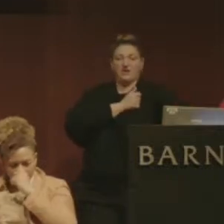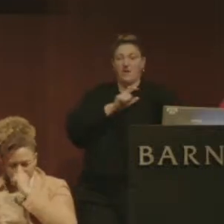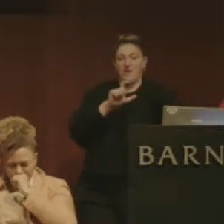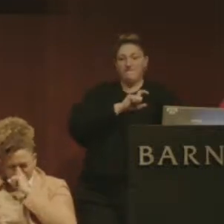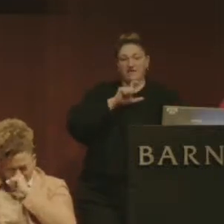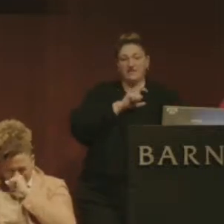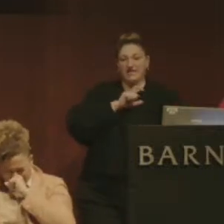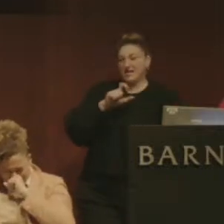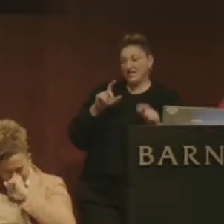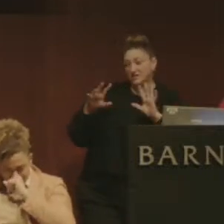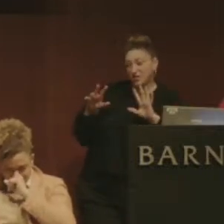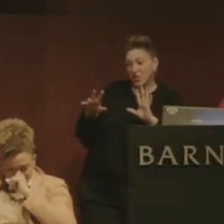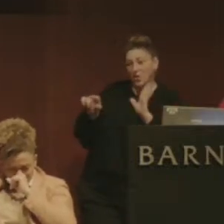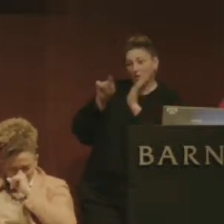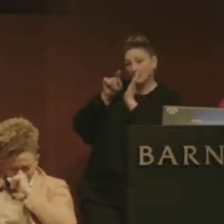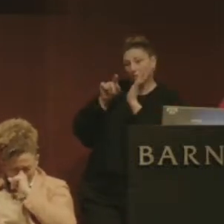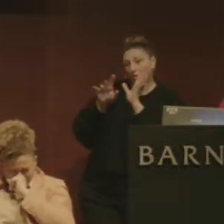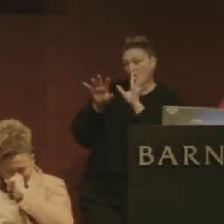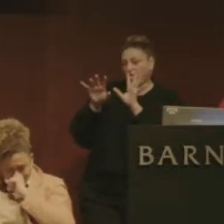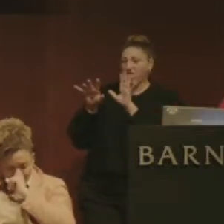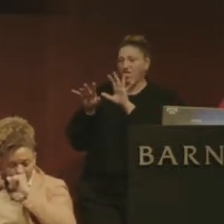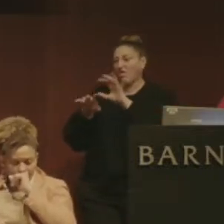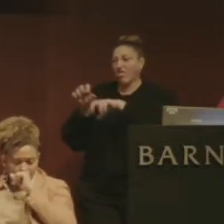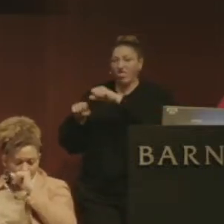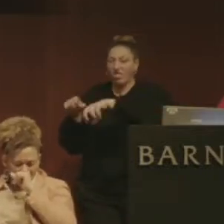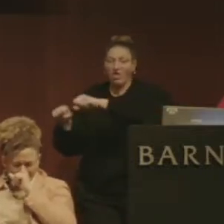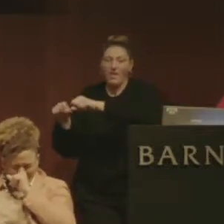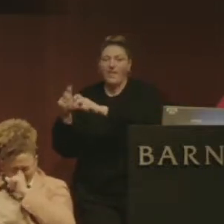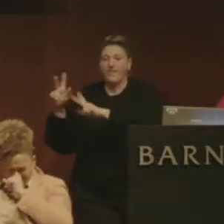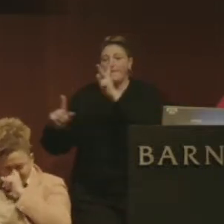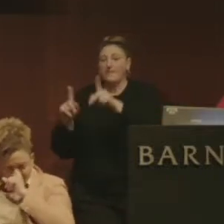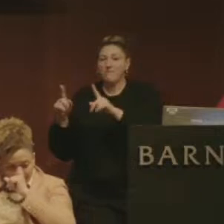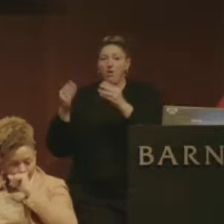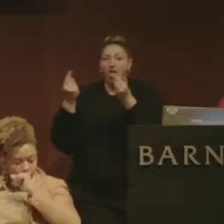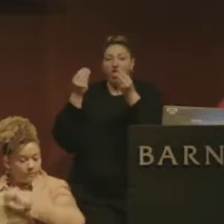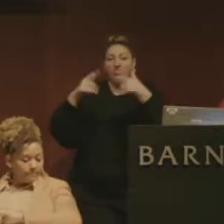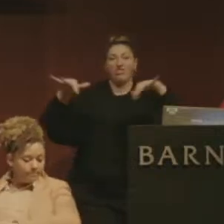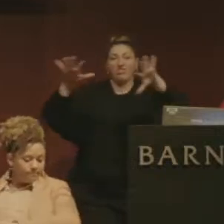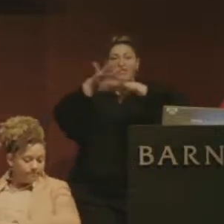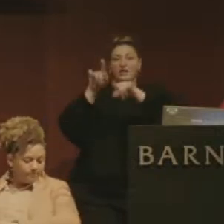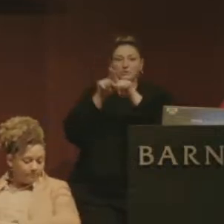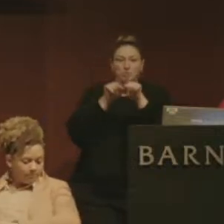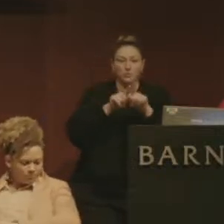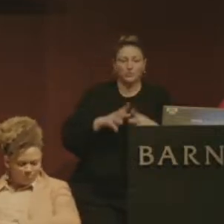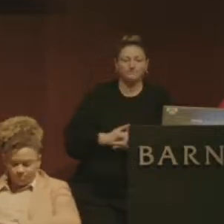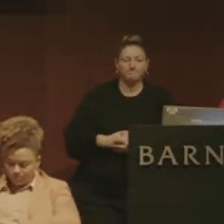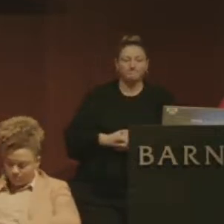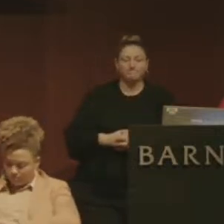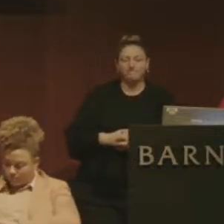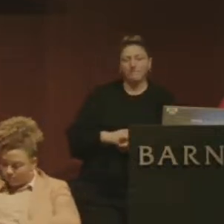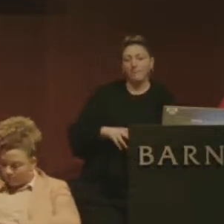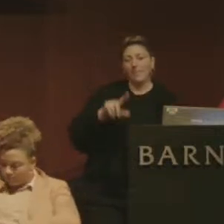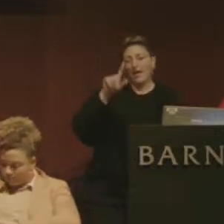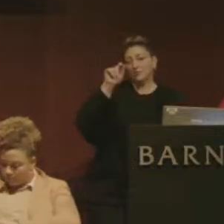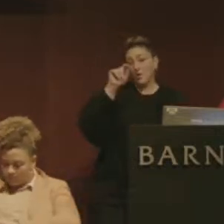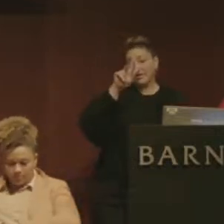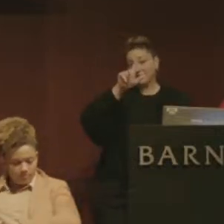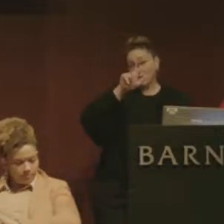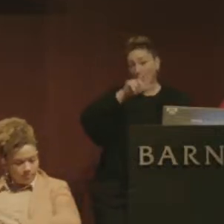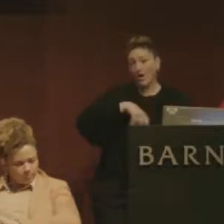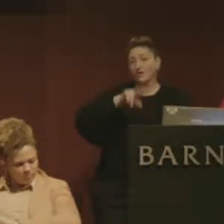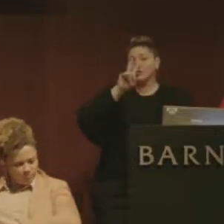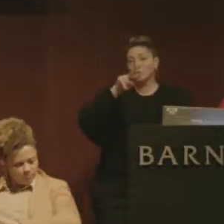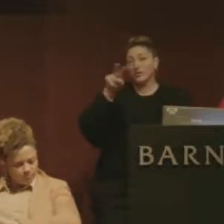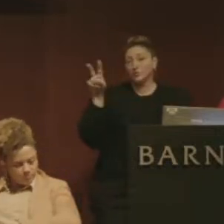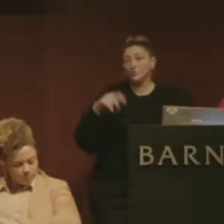the landscape and the people who have inhabited the lands. In 2021 and in